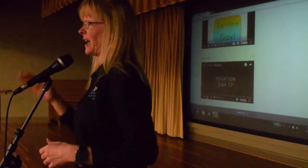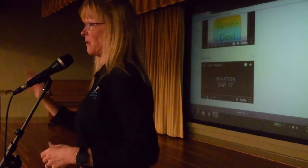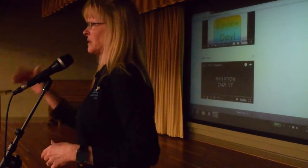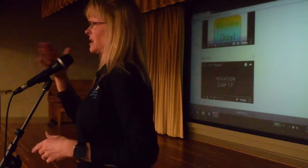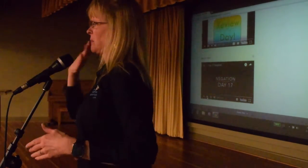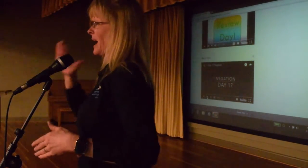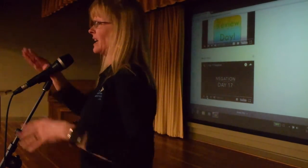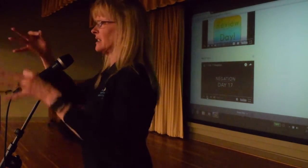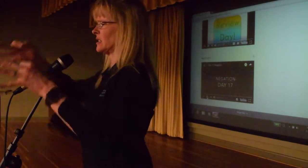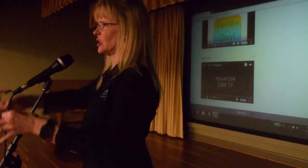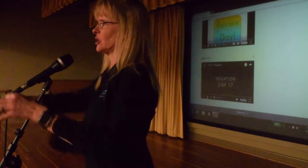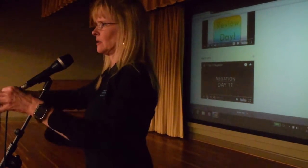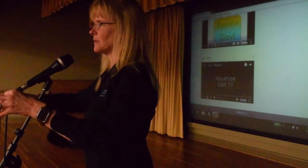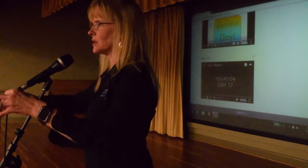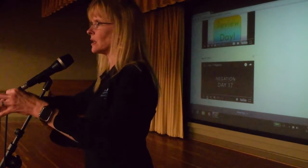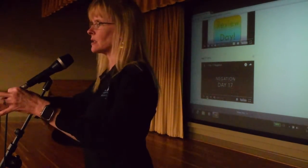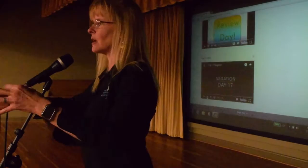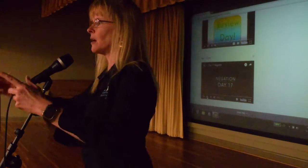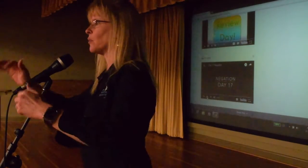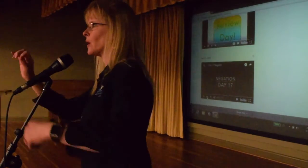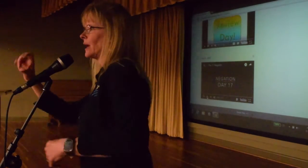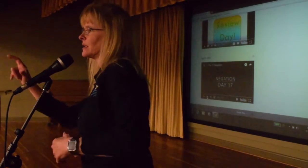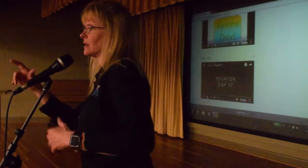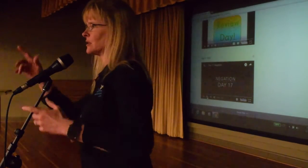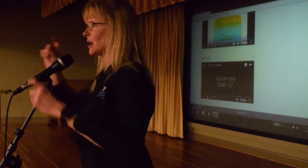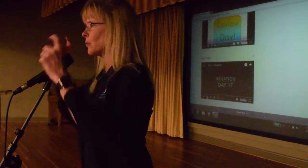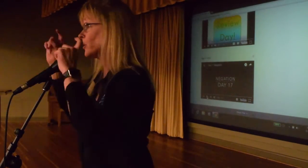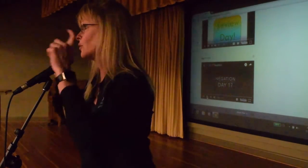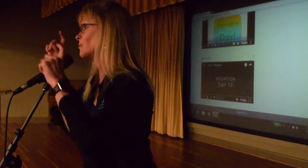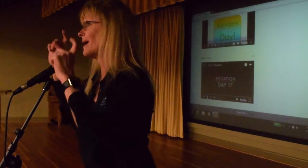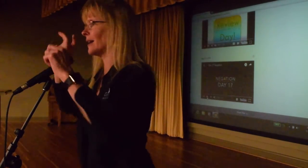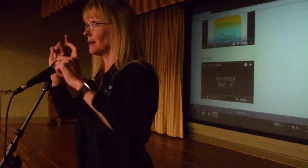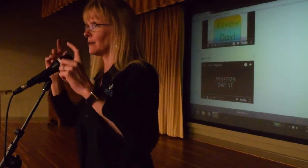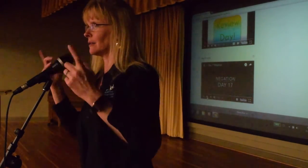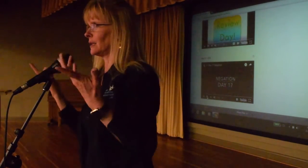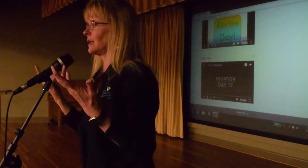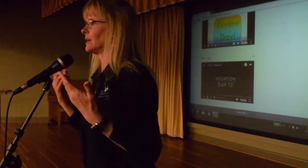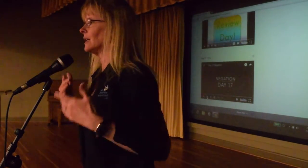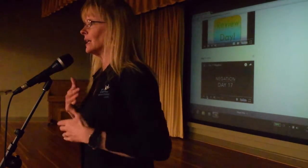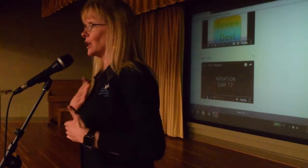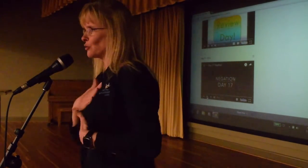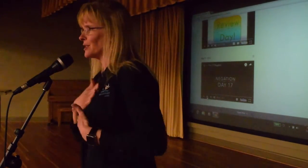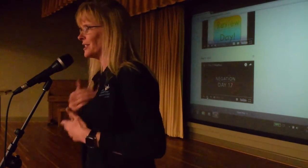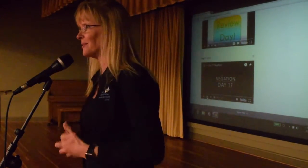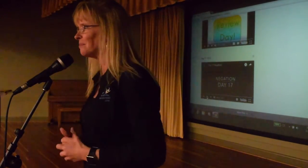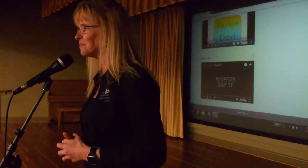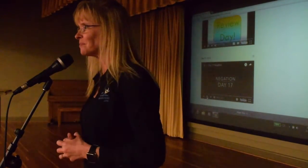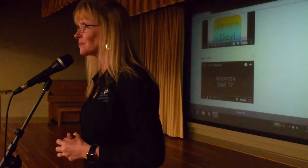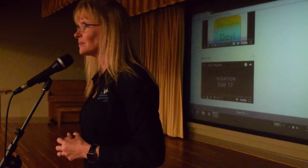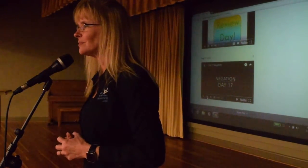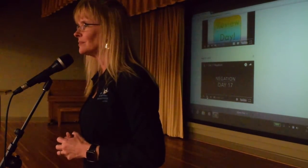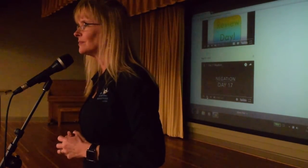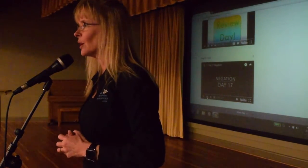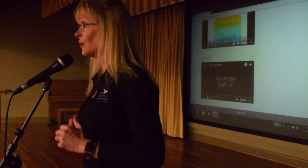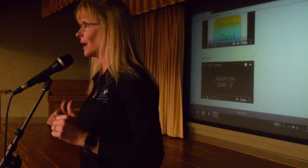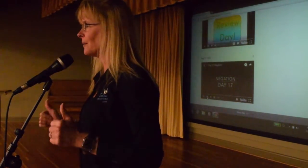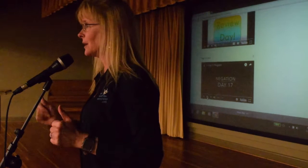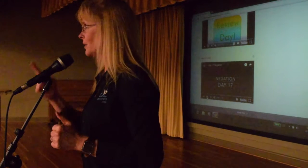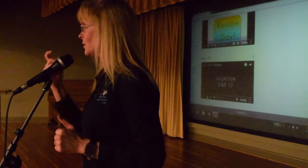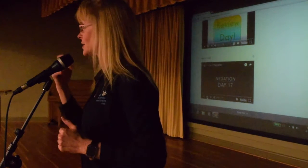that was a bad decision. See, it's not more ASL, it's not more grammatically interesting. Okay, any other